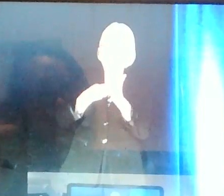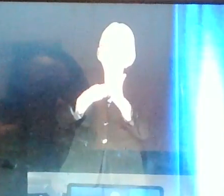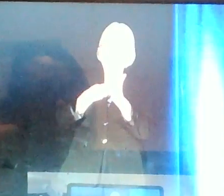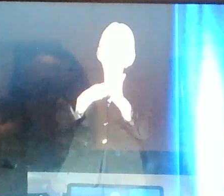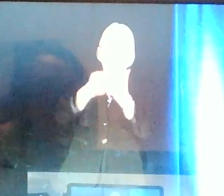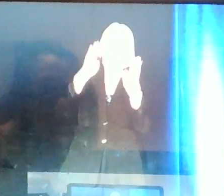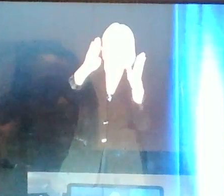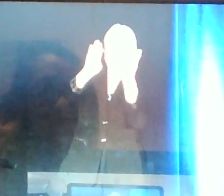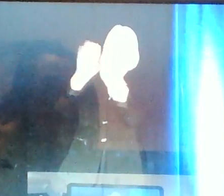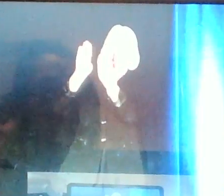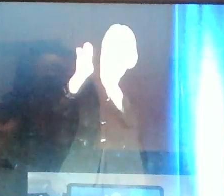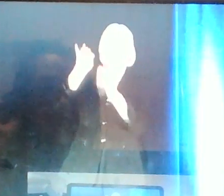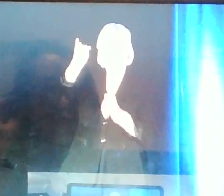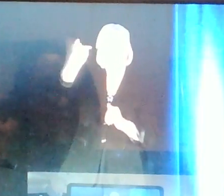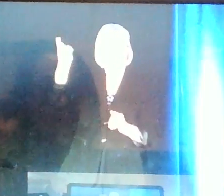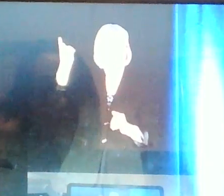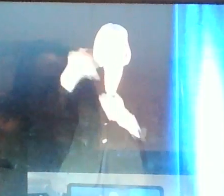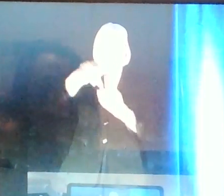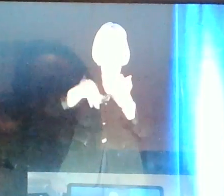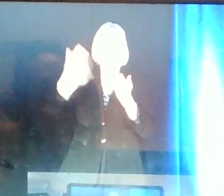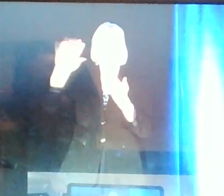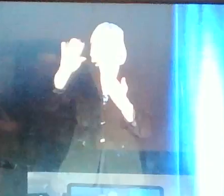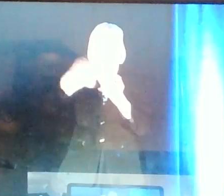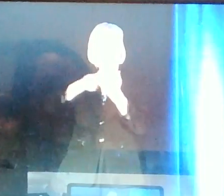Interpreters think that presenters